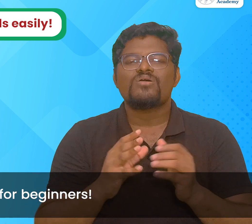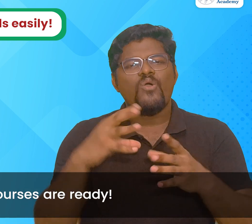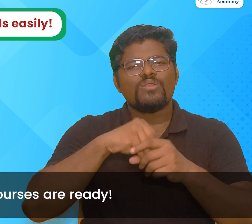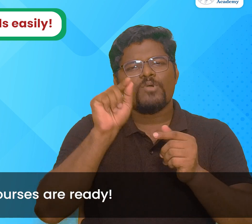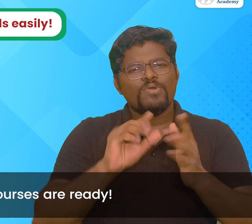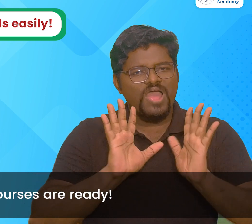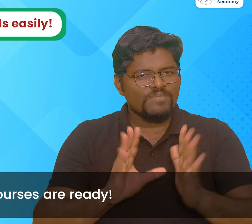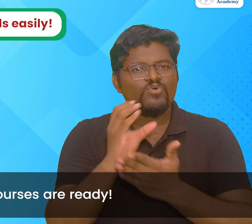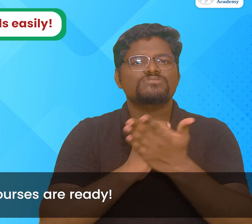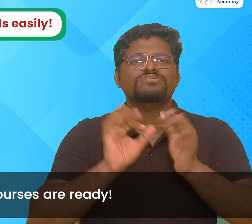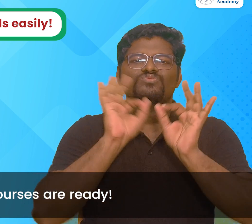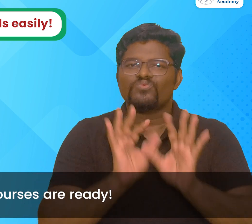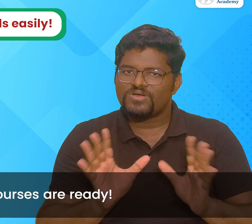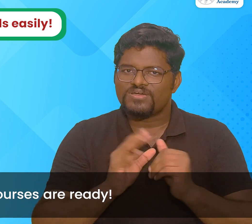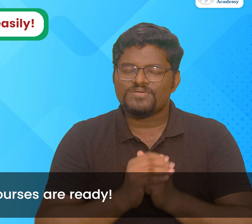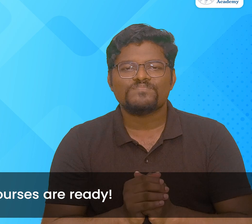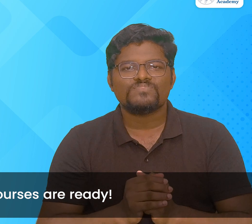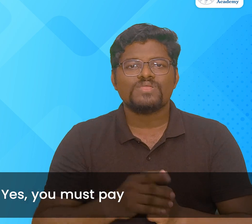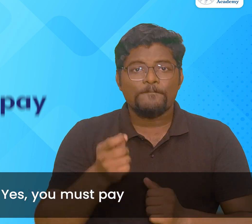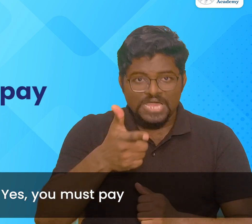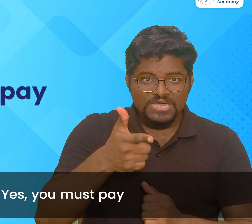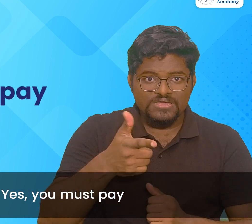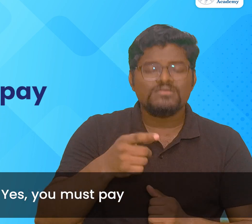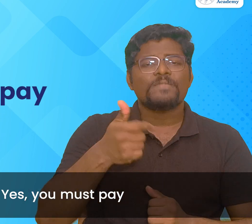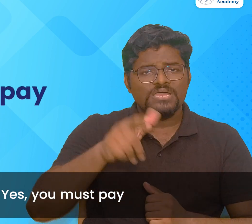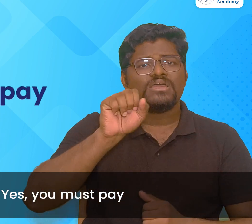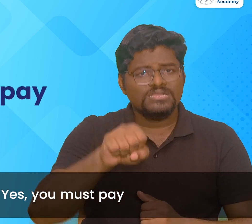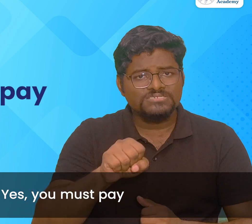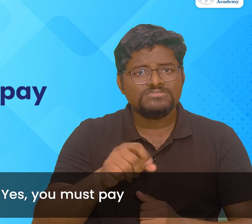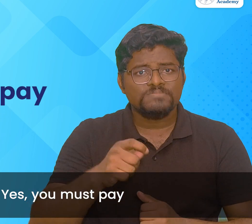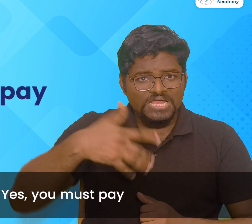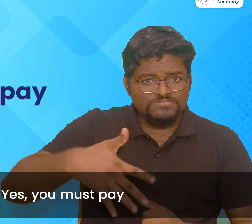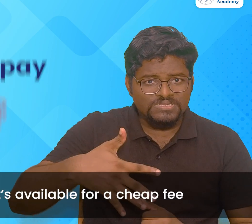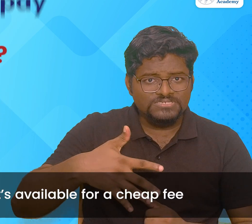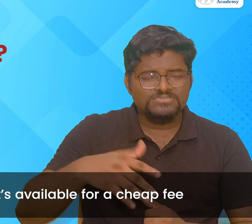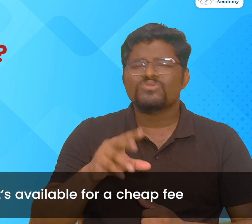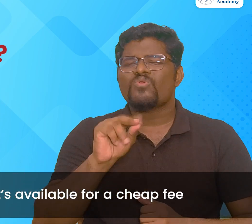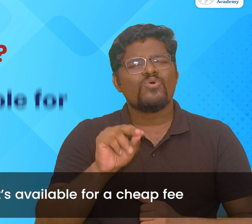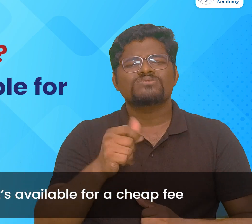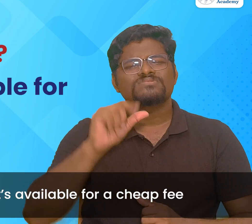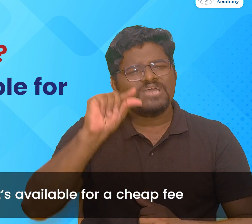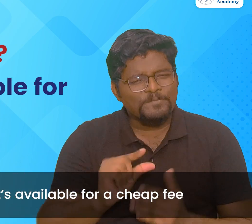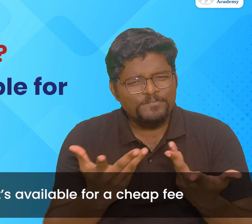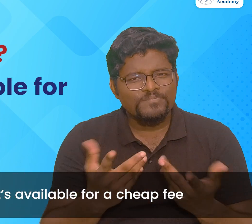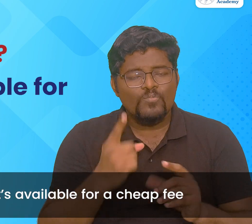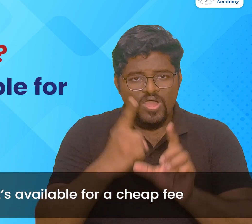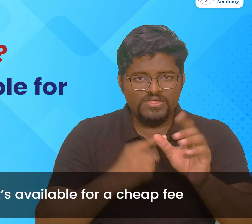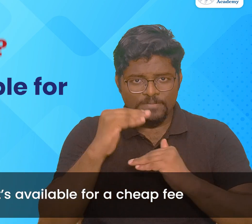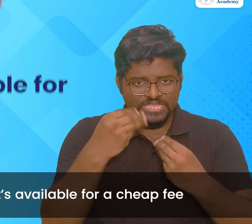All point courses are ready. Must I pay? Yes, you must pay. Is it expensive? No, it's available for a cheap fee. Is